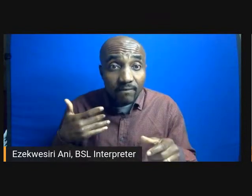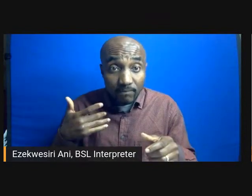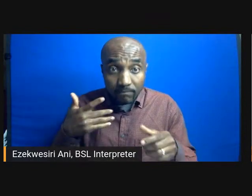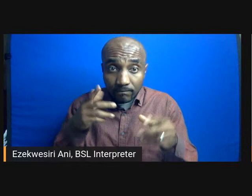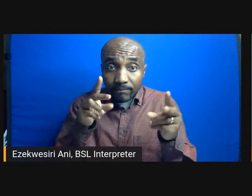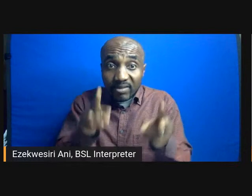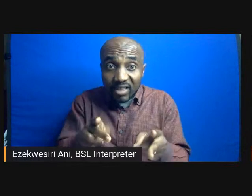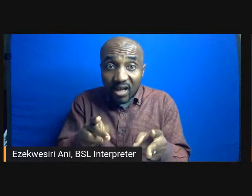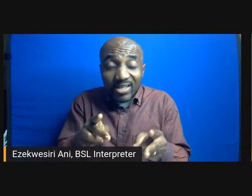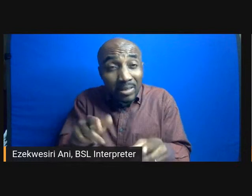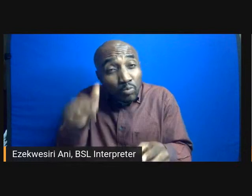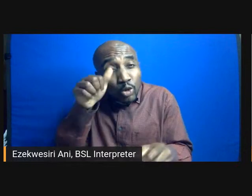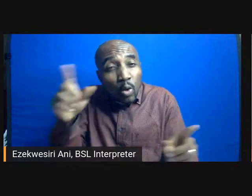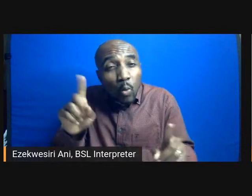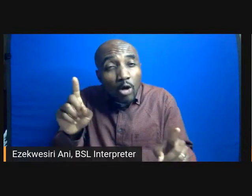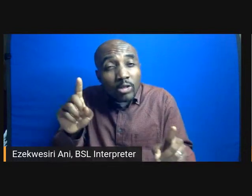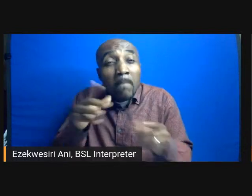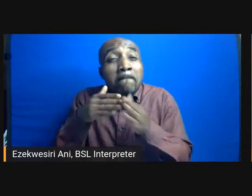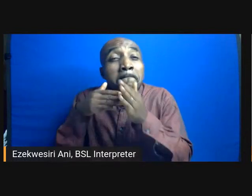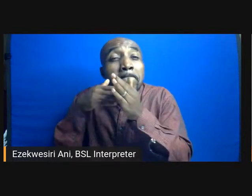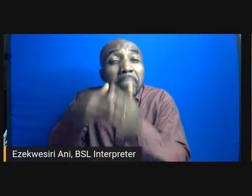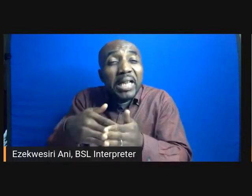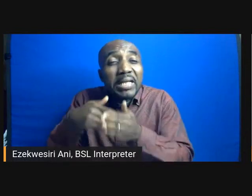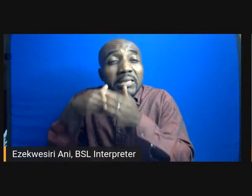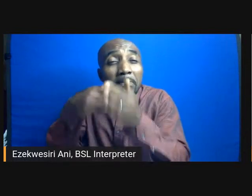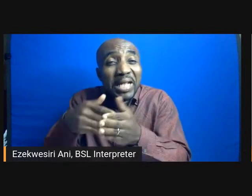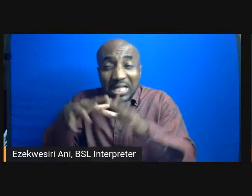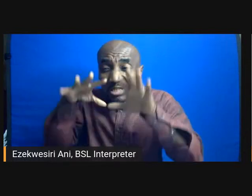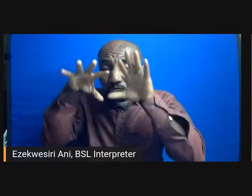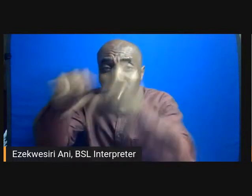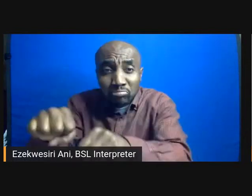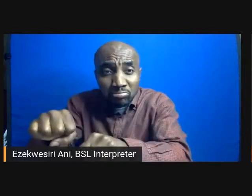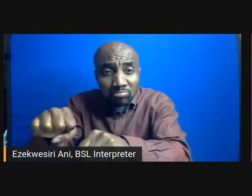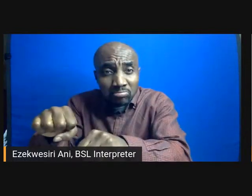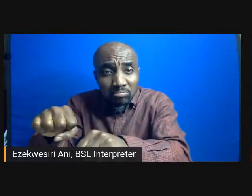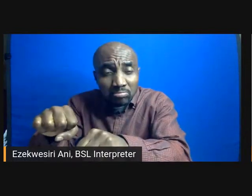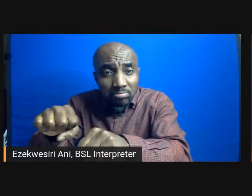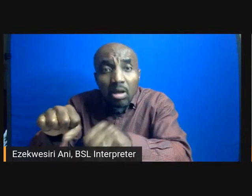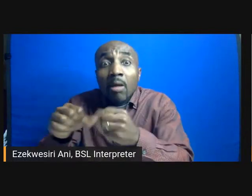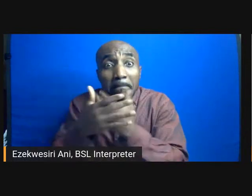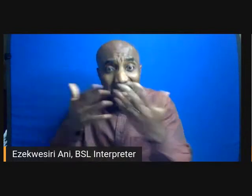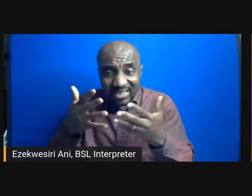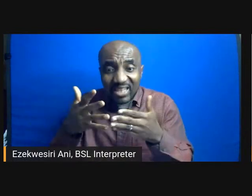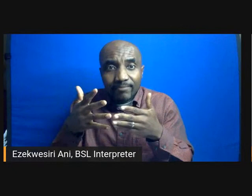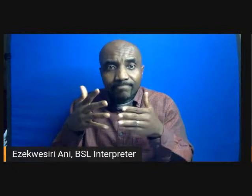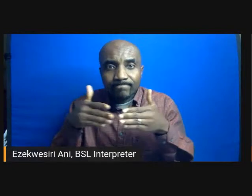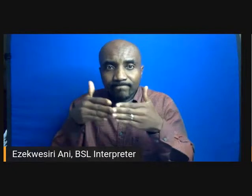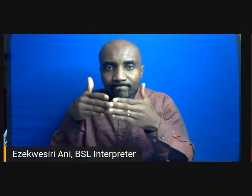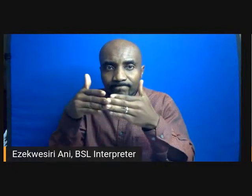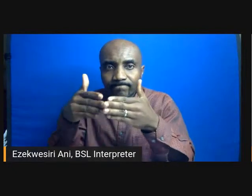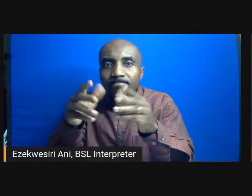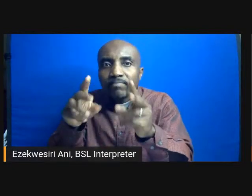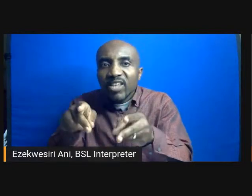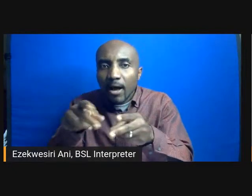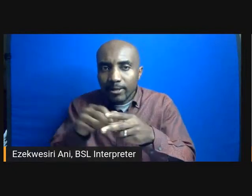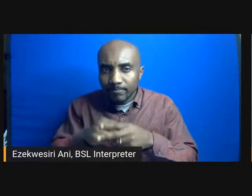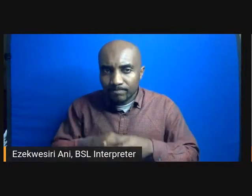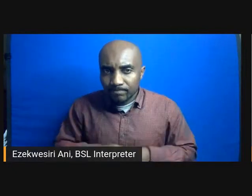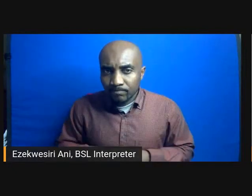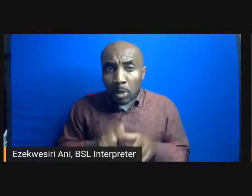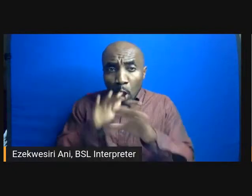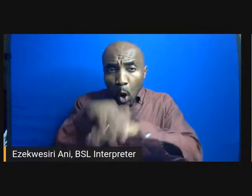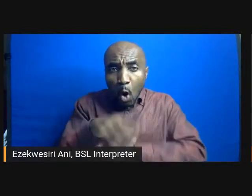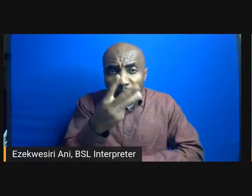is that millions of people were taken and millions more died on the way. For over